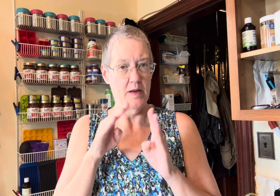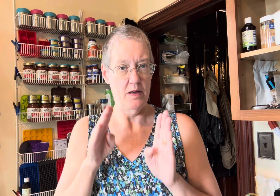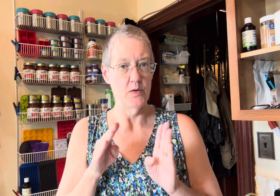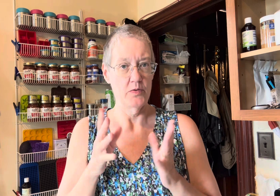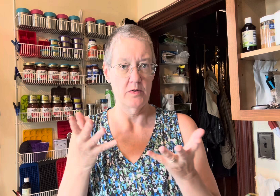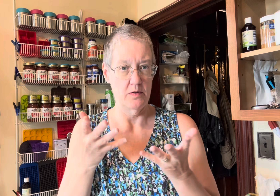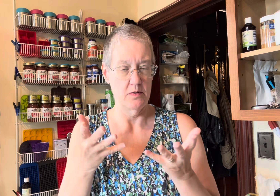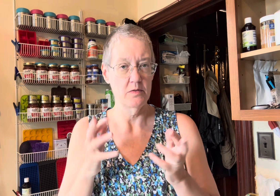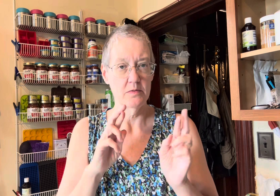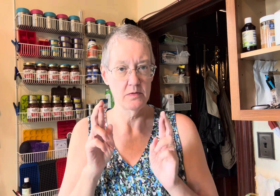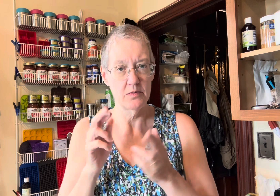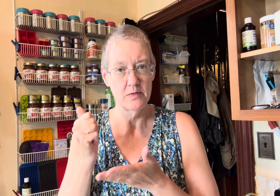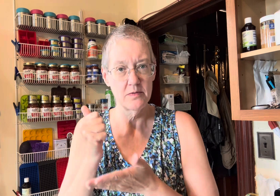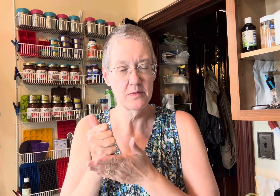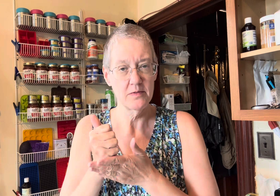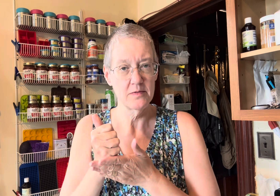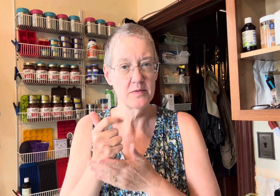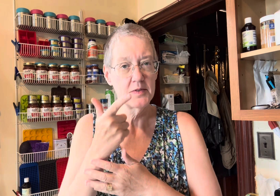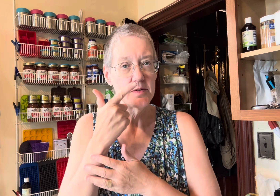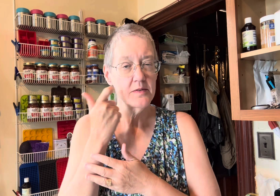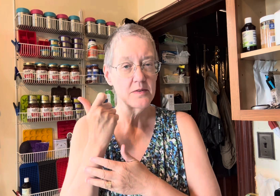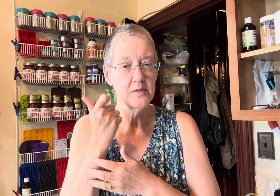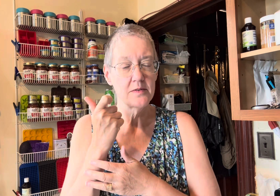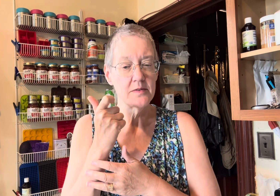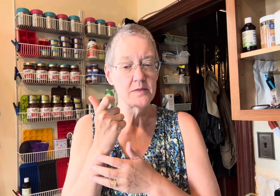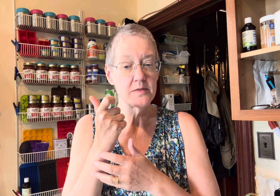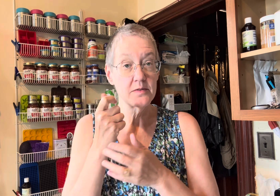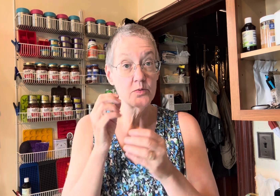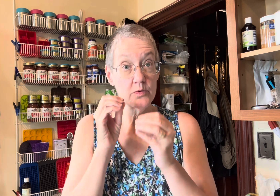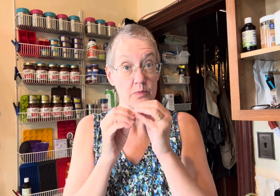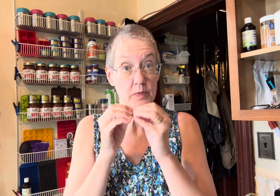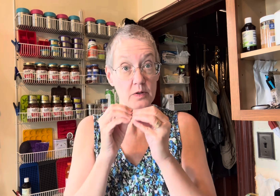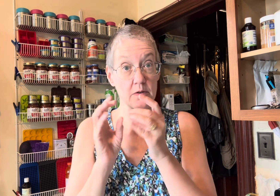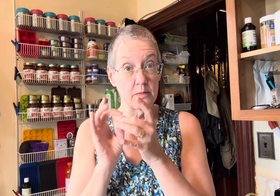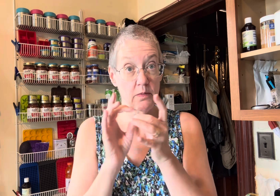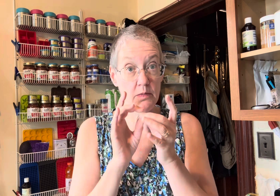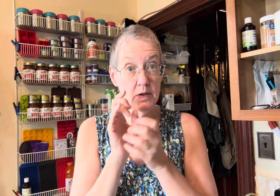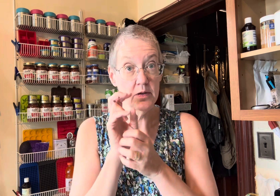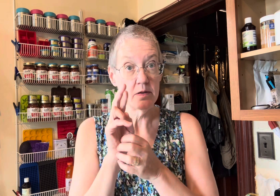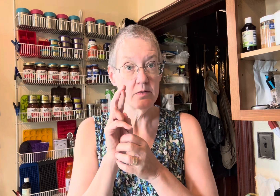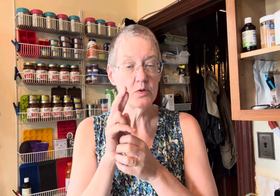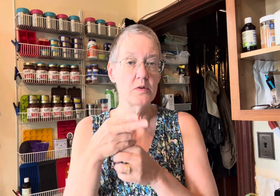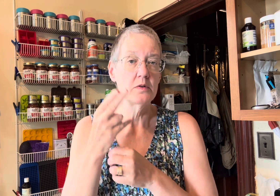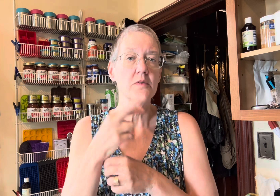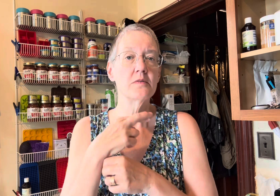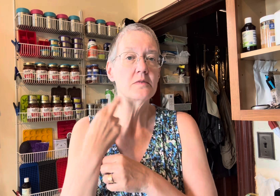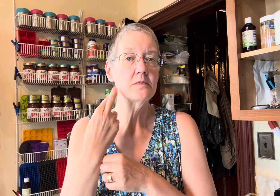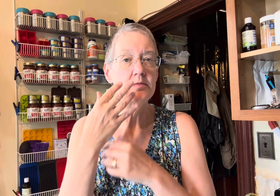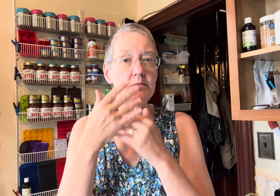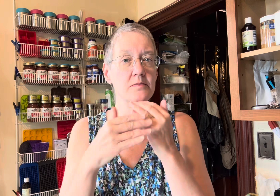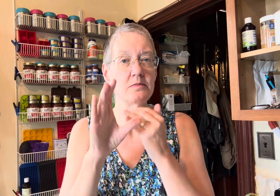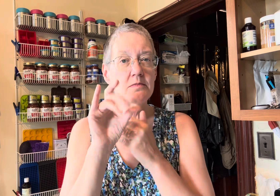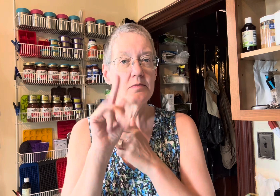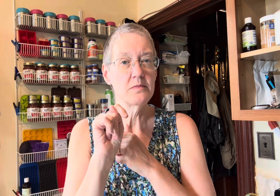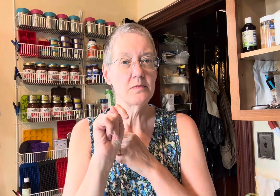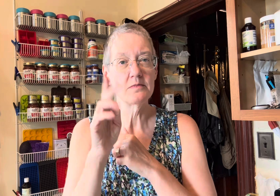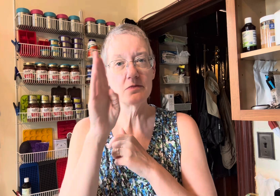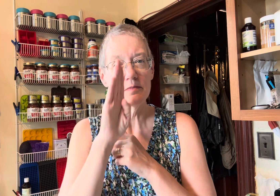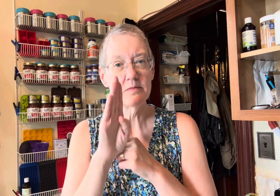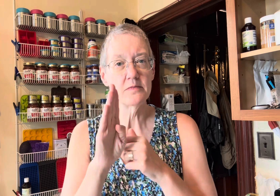comfortable leaving him home more often, especially if someone's here ready to help, because they had to repair some vessels